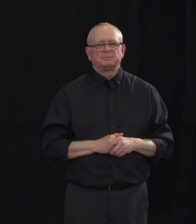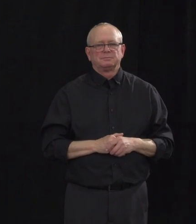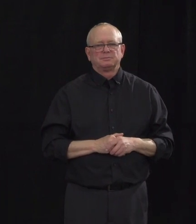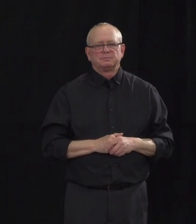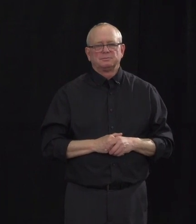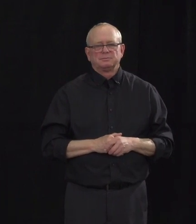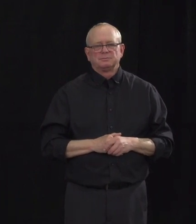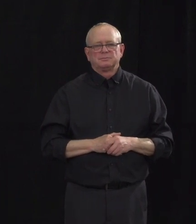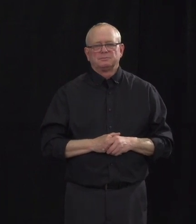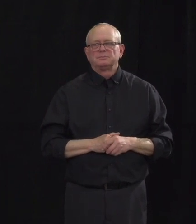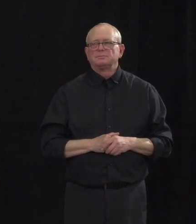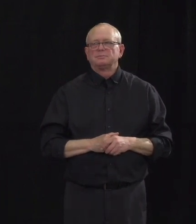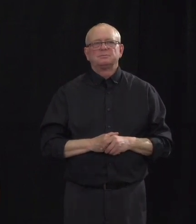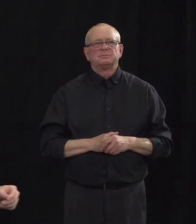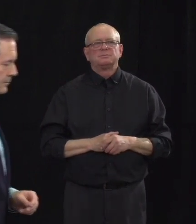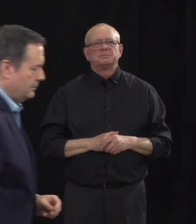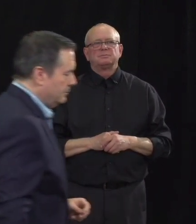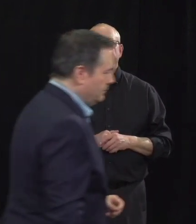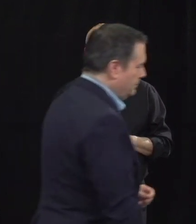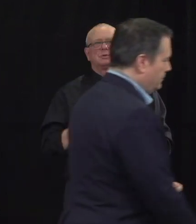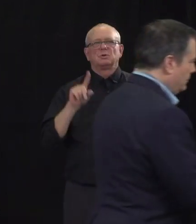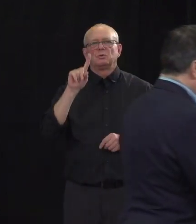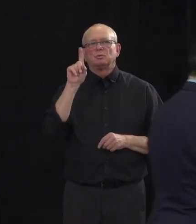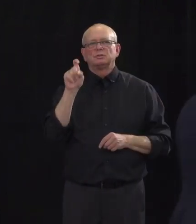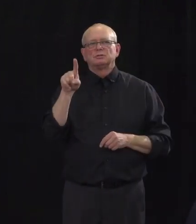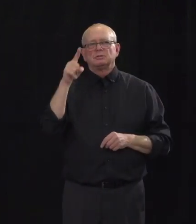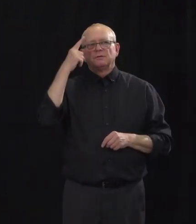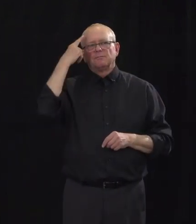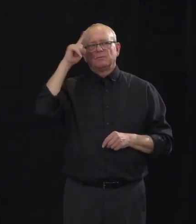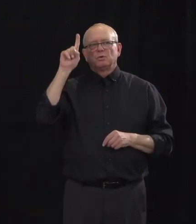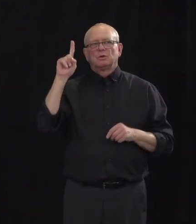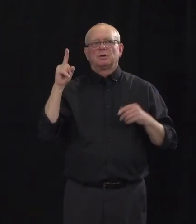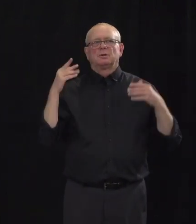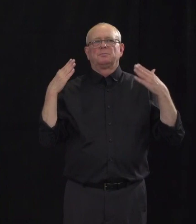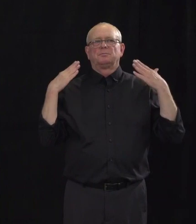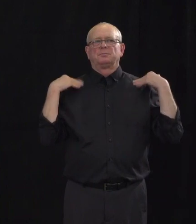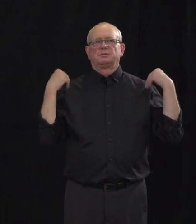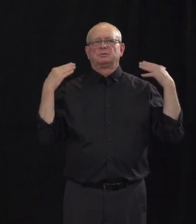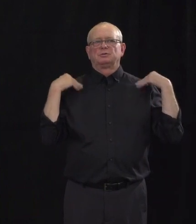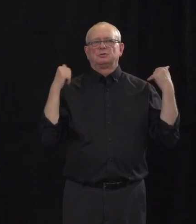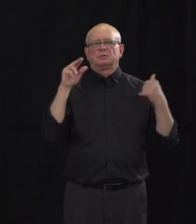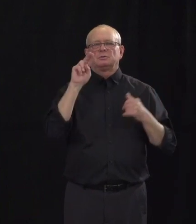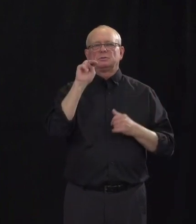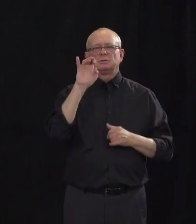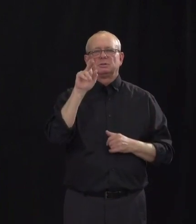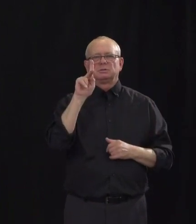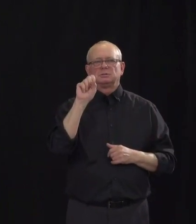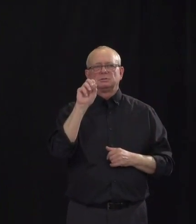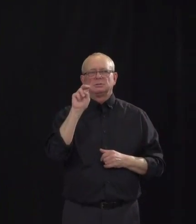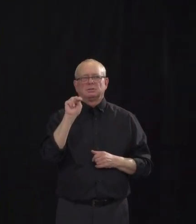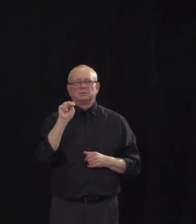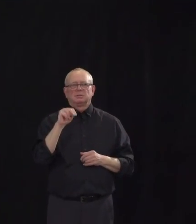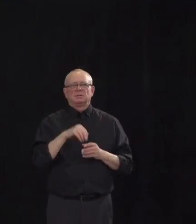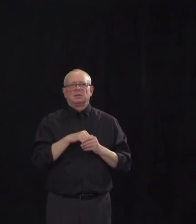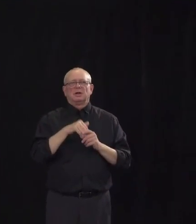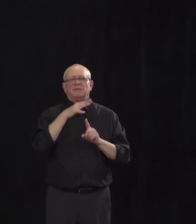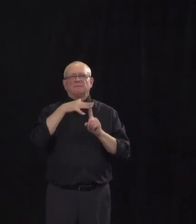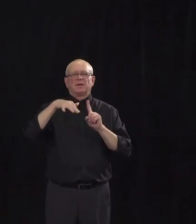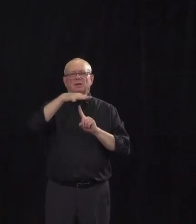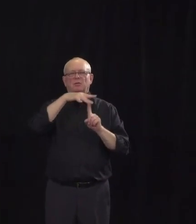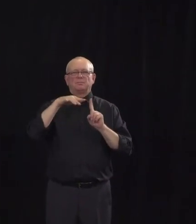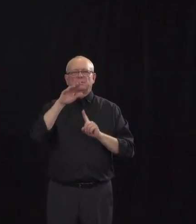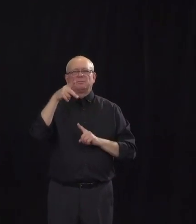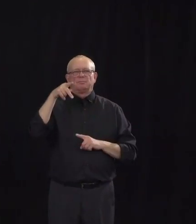for Minister Nixon. I was wondering about this idea of restricting vehicular